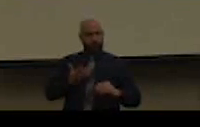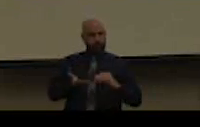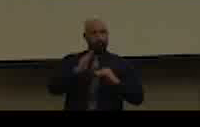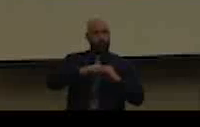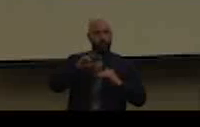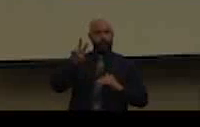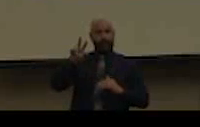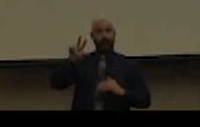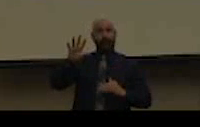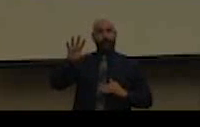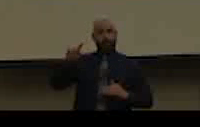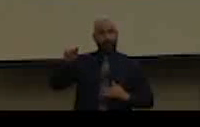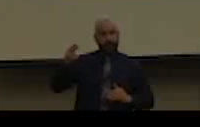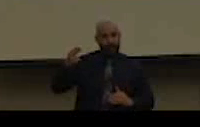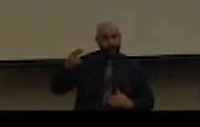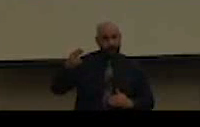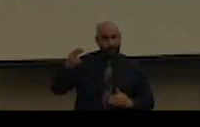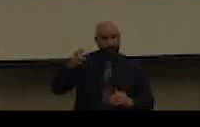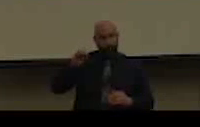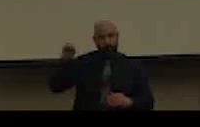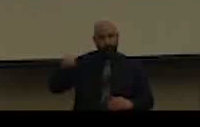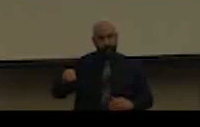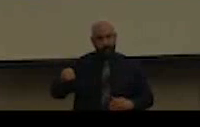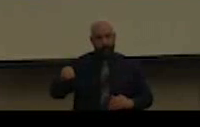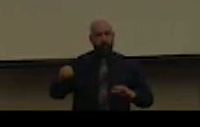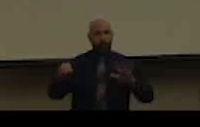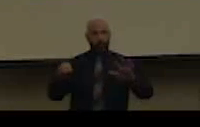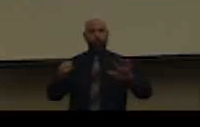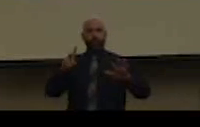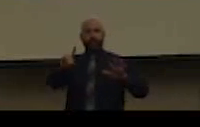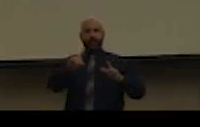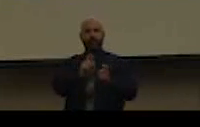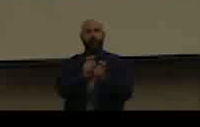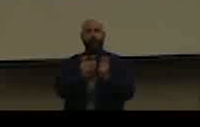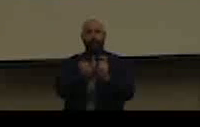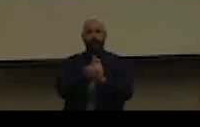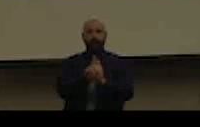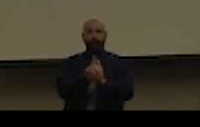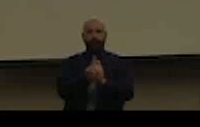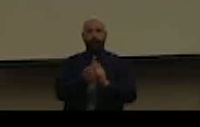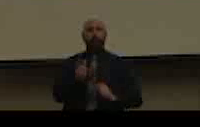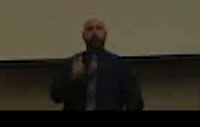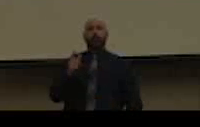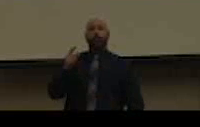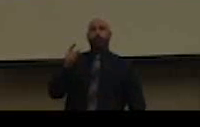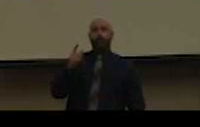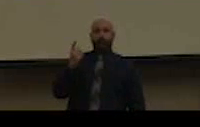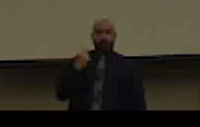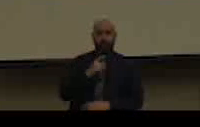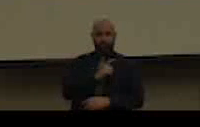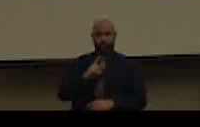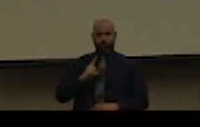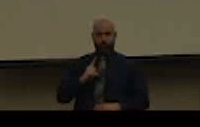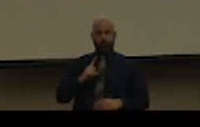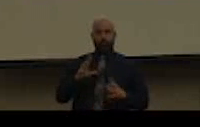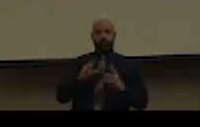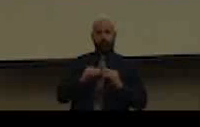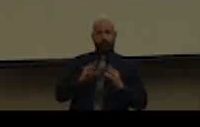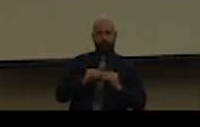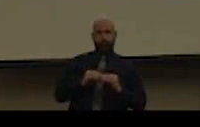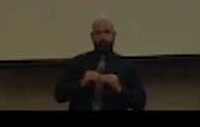But we were able to make that change. So the legislature and the governor were very grateful, allocated an